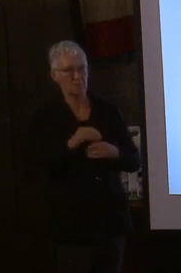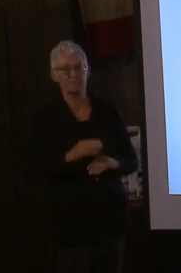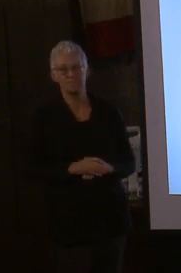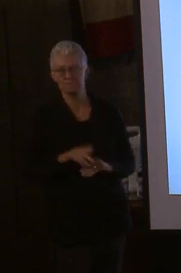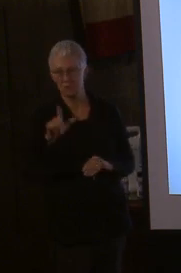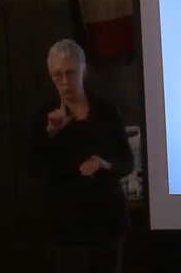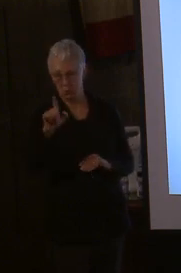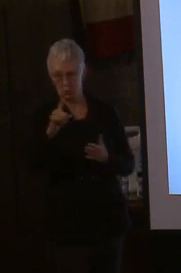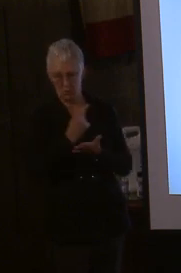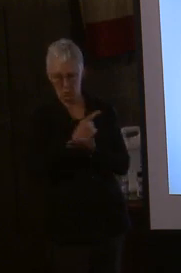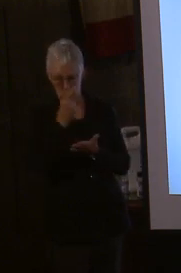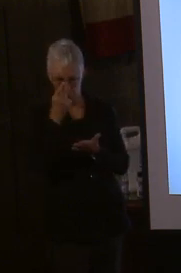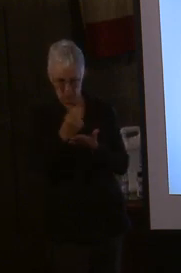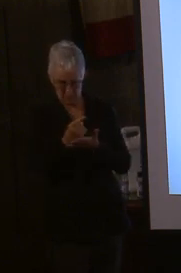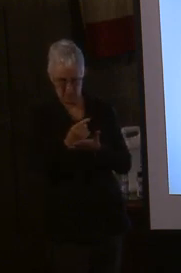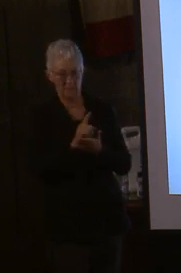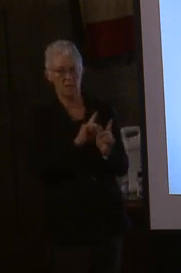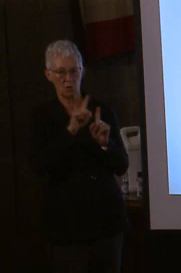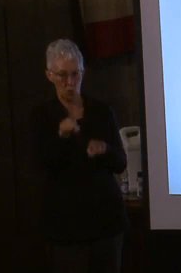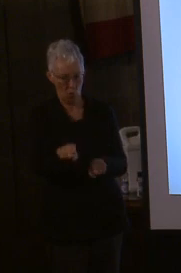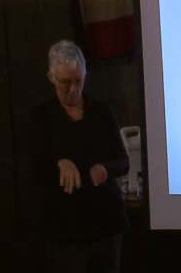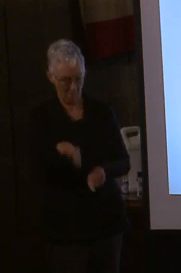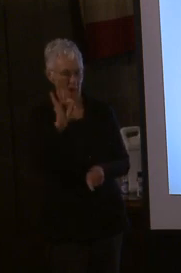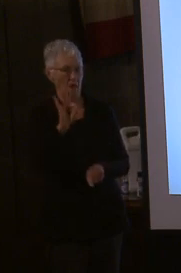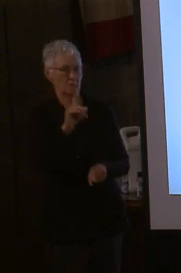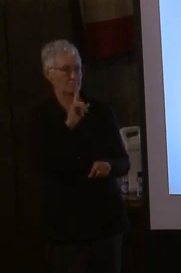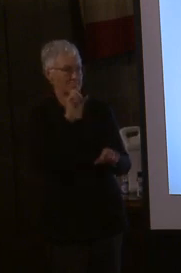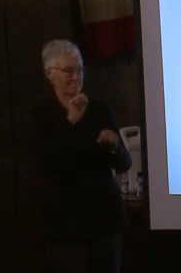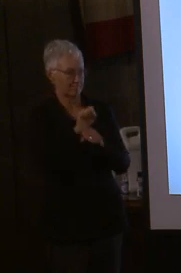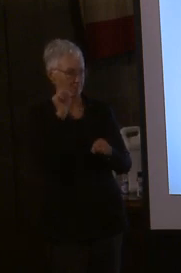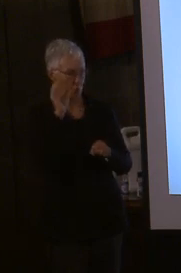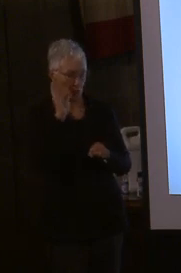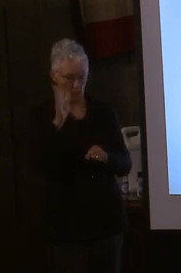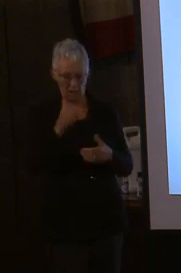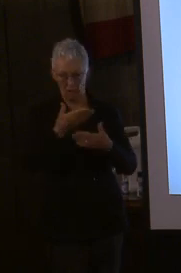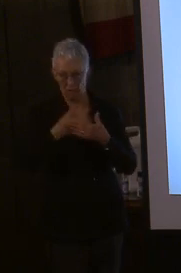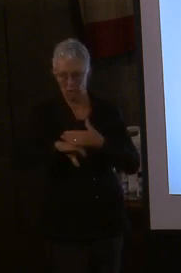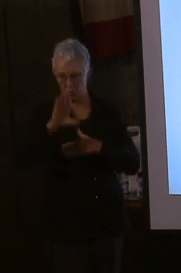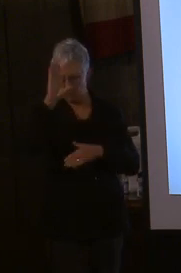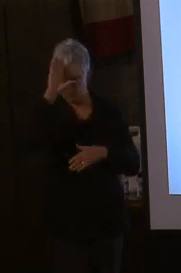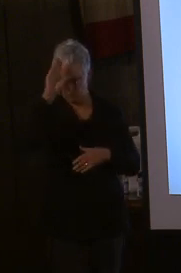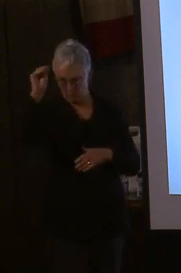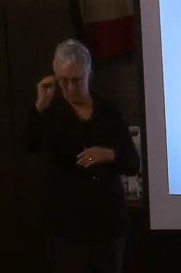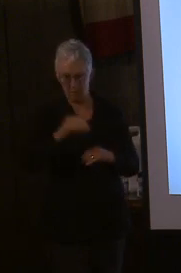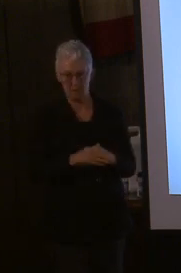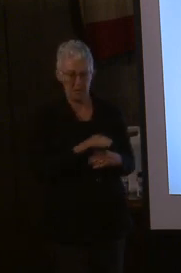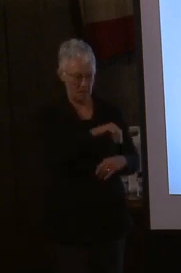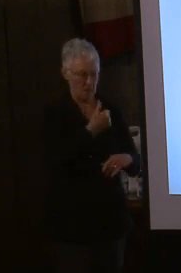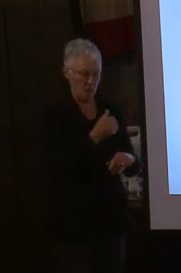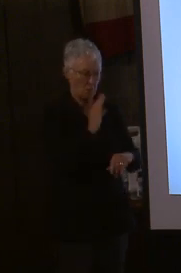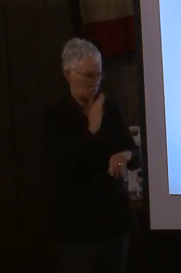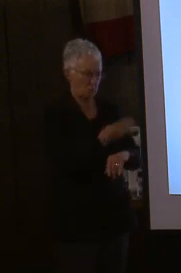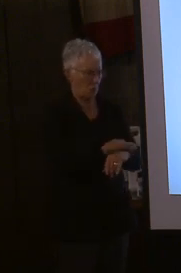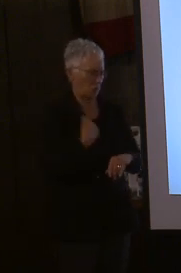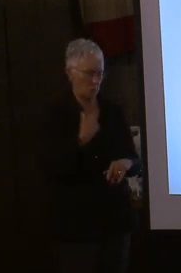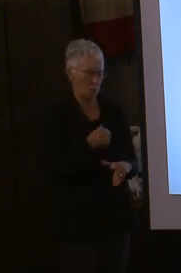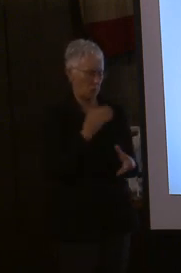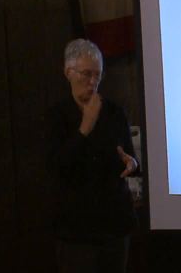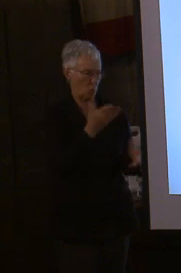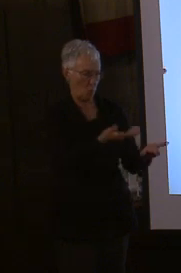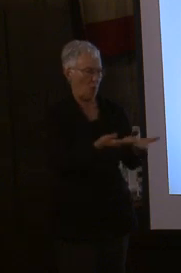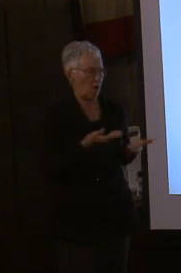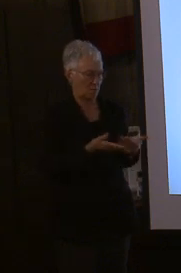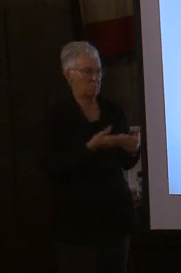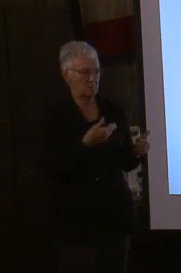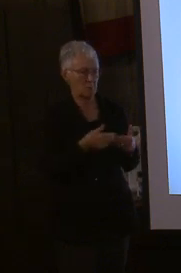big ultrasound and found out we were indeed having a boy. Although another daughter would have been just as welcome, we were thrilled to be having a